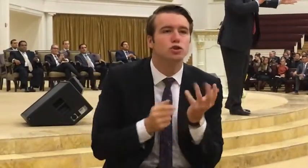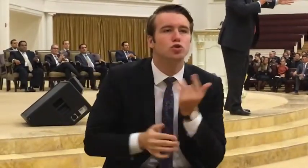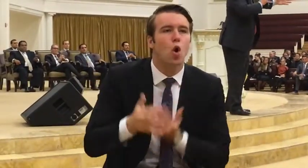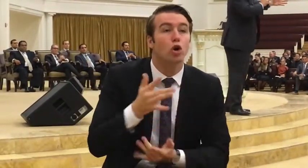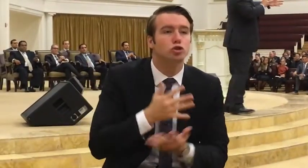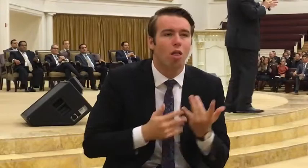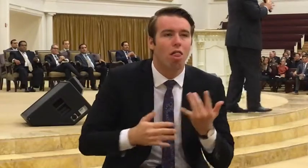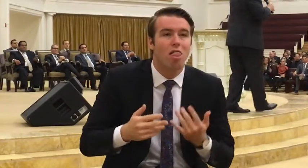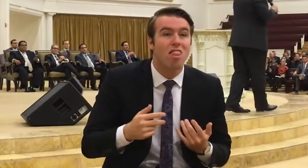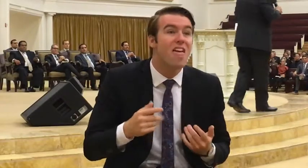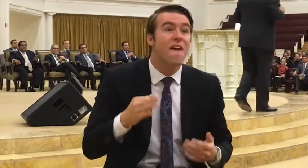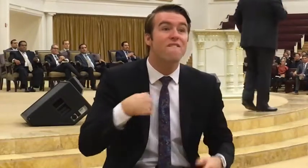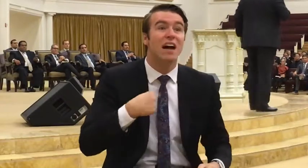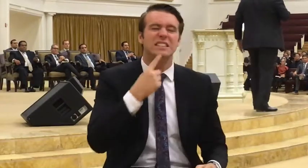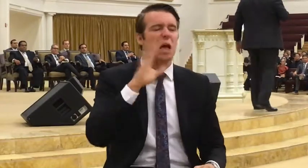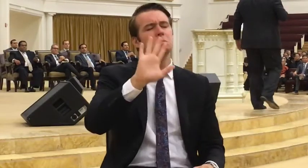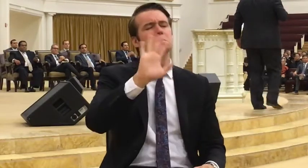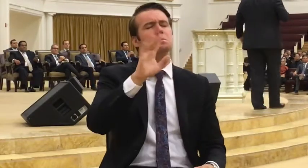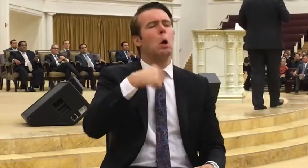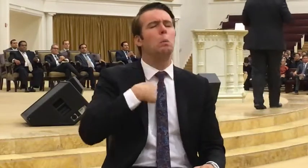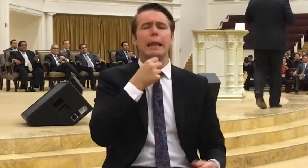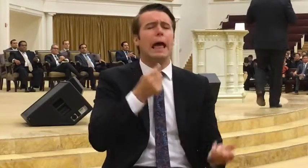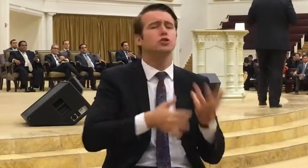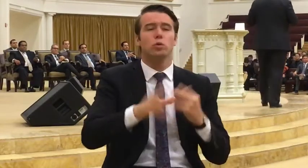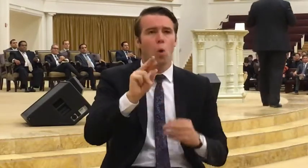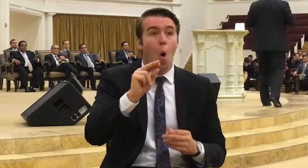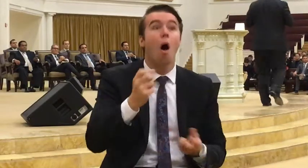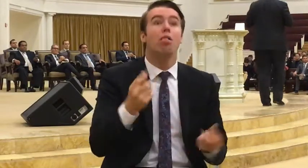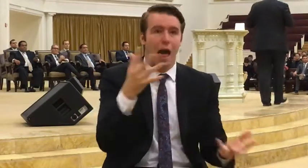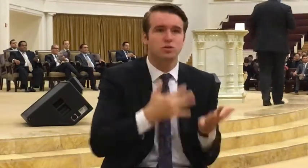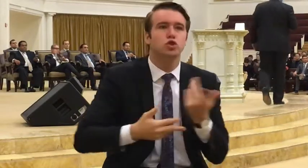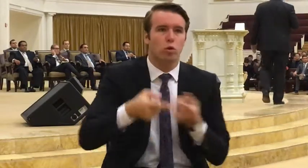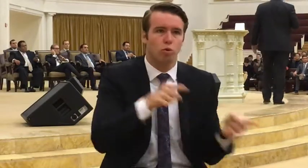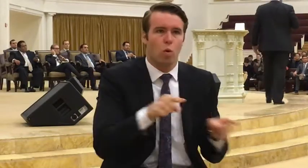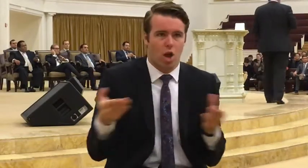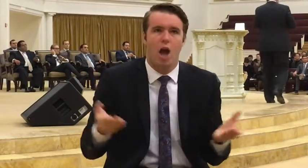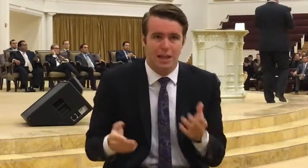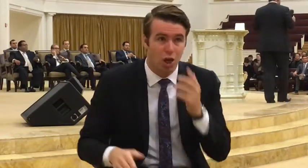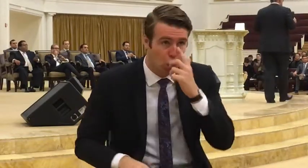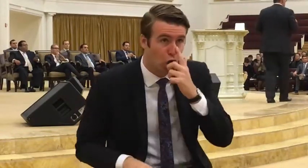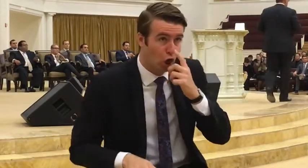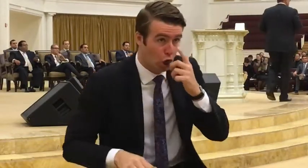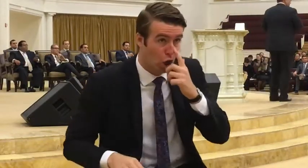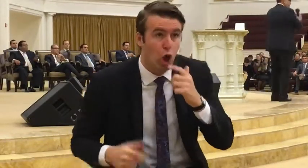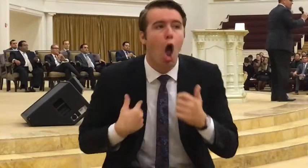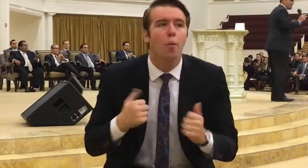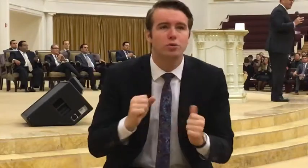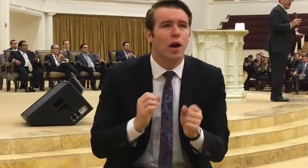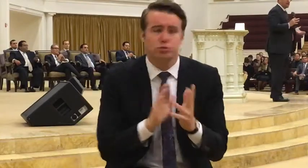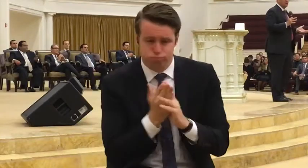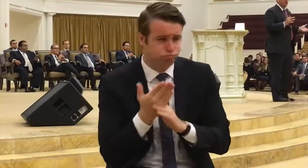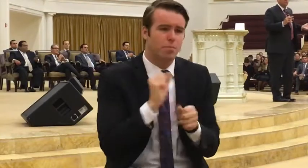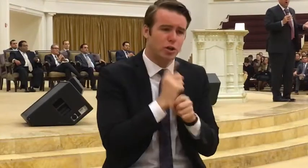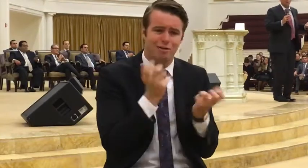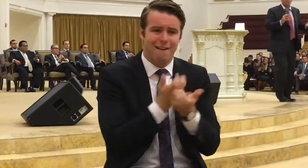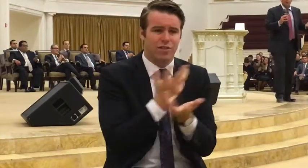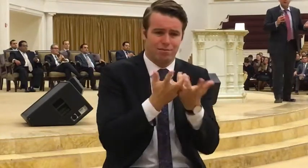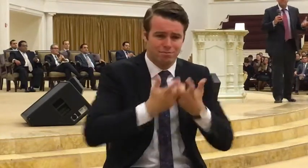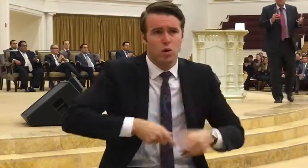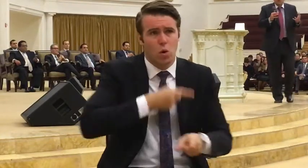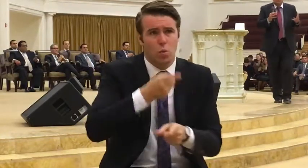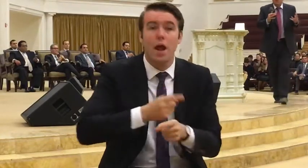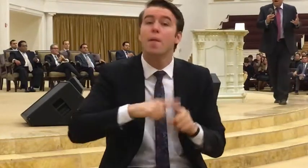Be lying to you if I told you different. There's a lot of social dynamics here. We try to work through all that and get all that right. But the